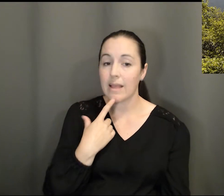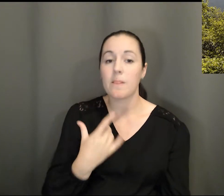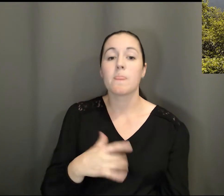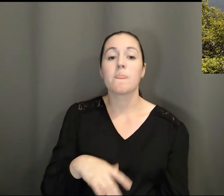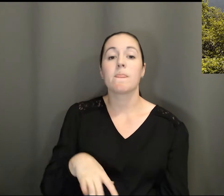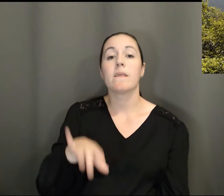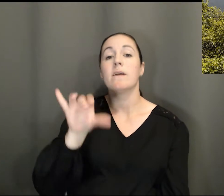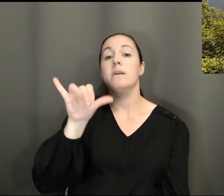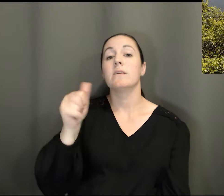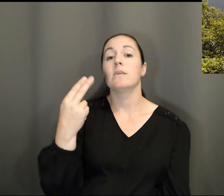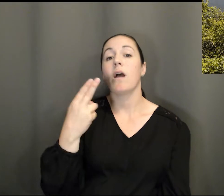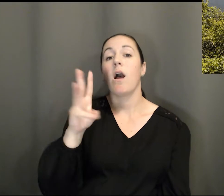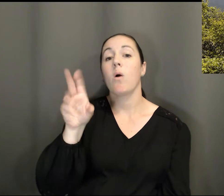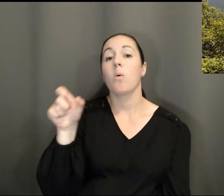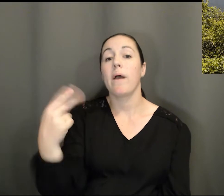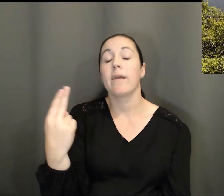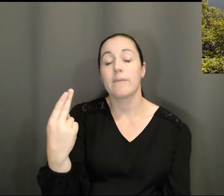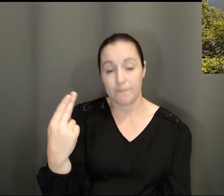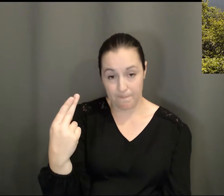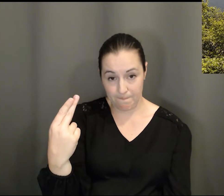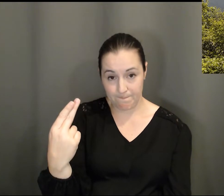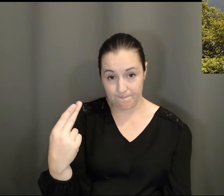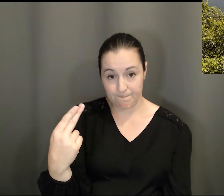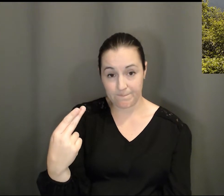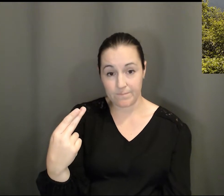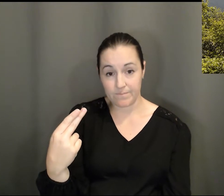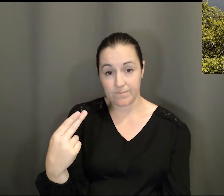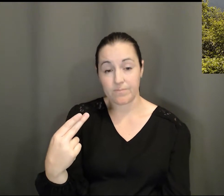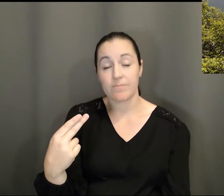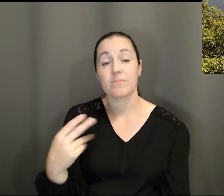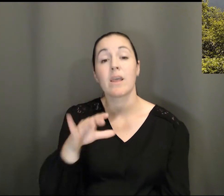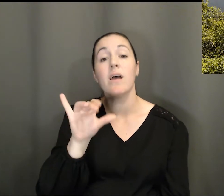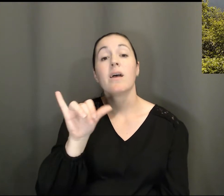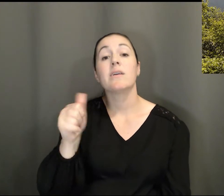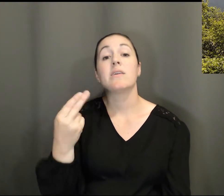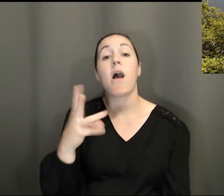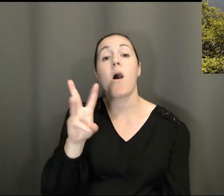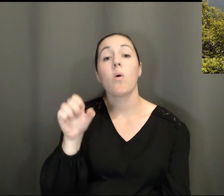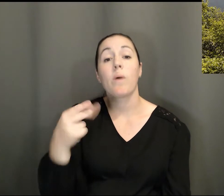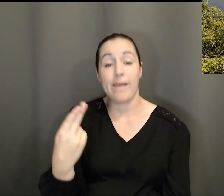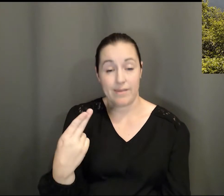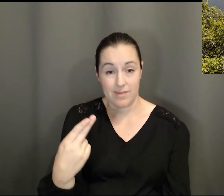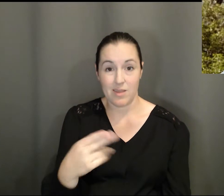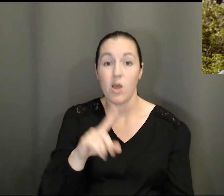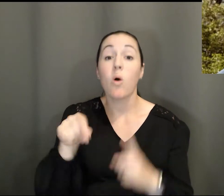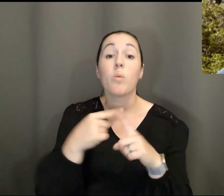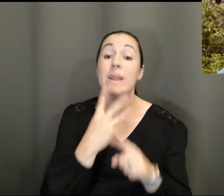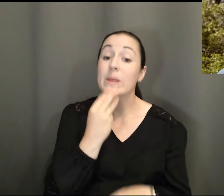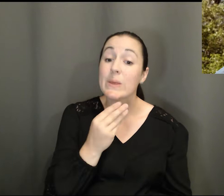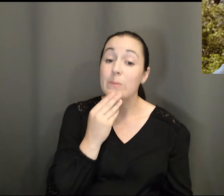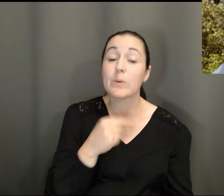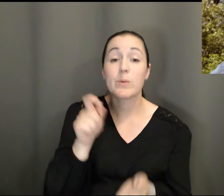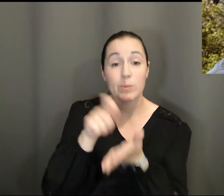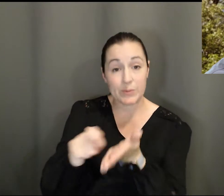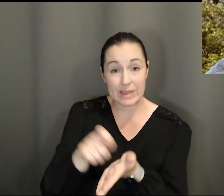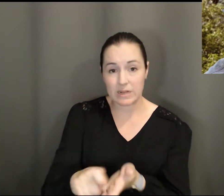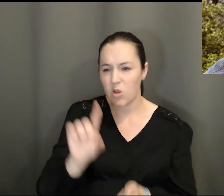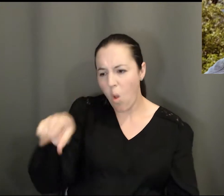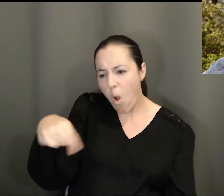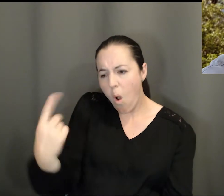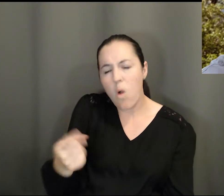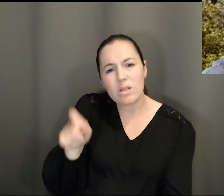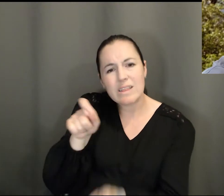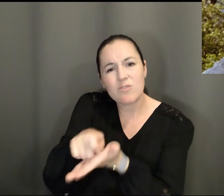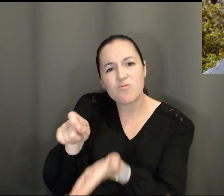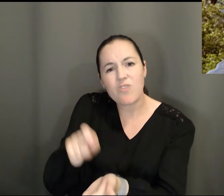Yahweh. When Hebrew is written, you only write the consonants. You fill it in with vowels. They aren't written, and a person who knows